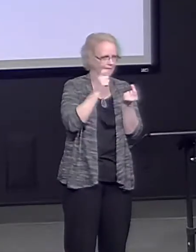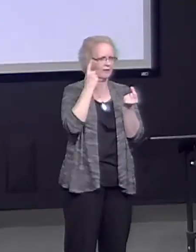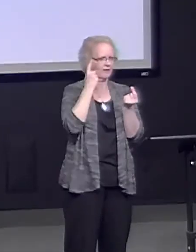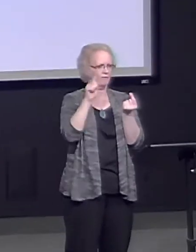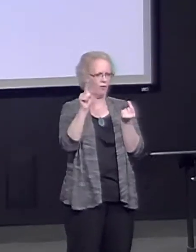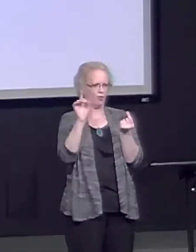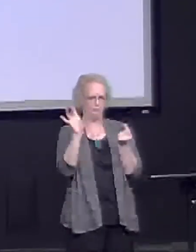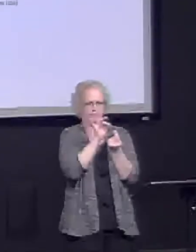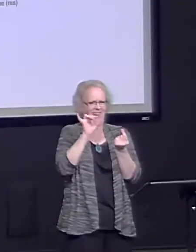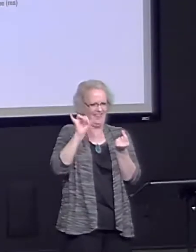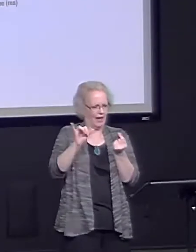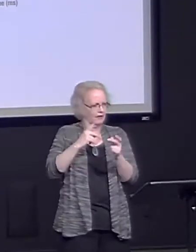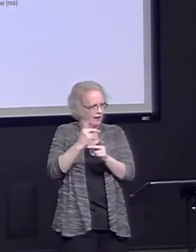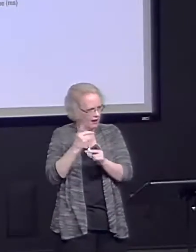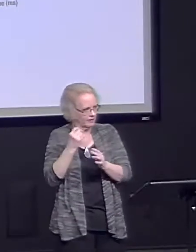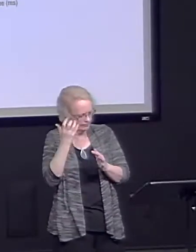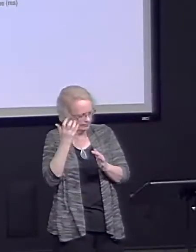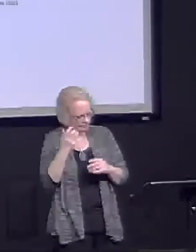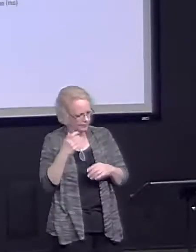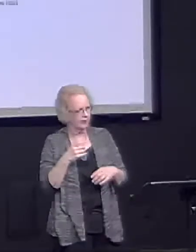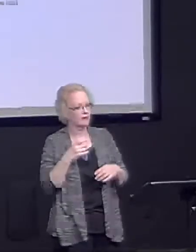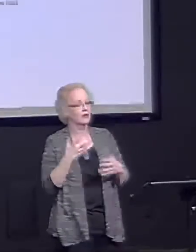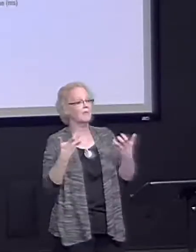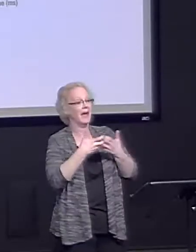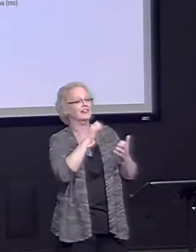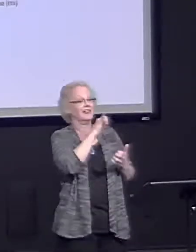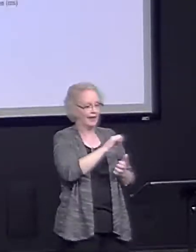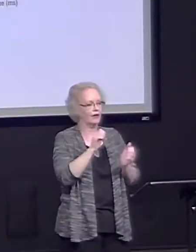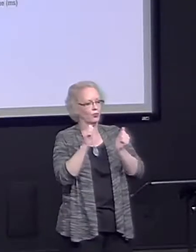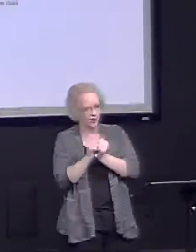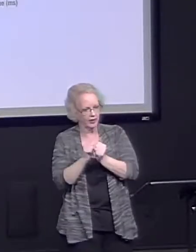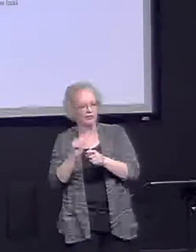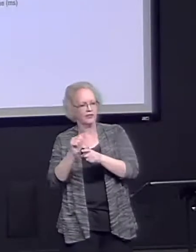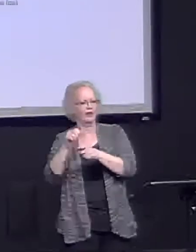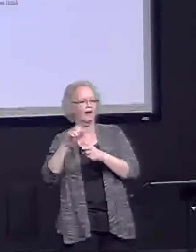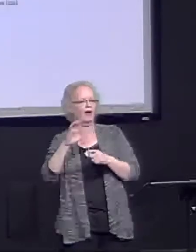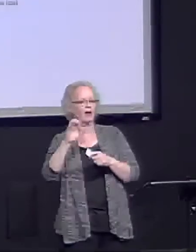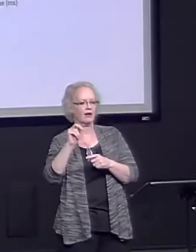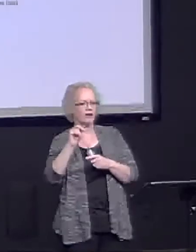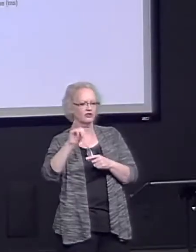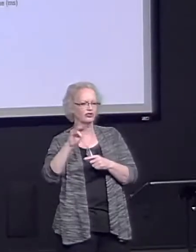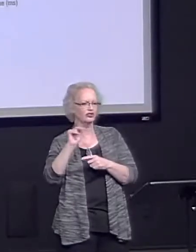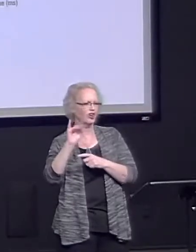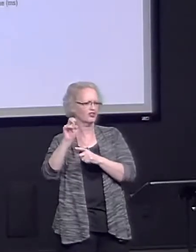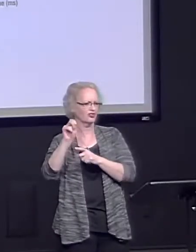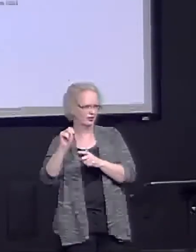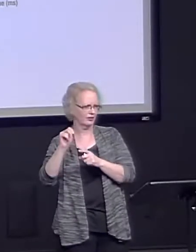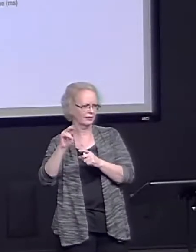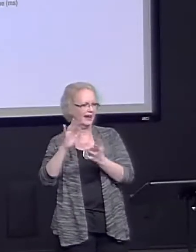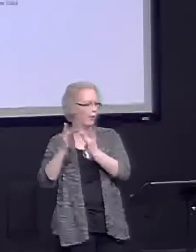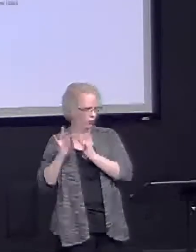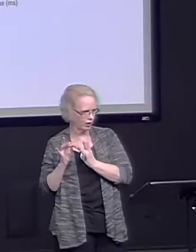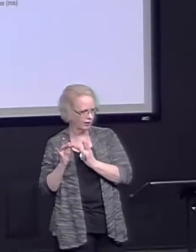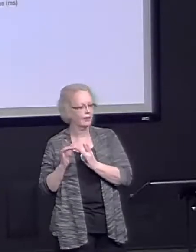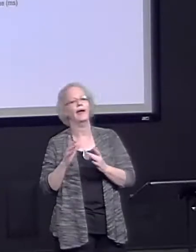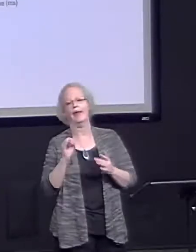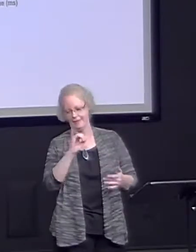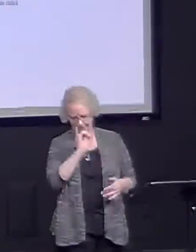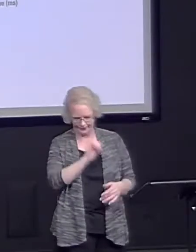and you put them together with an AND conjunction network, and you get a neuron that is responsive, selective for a bark